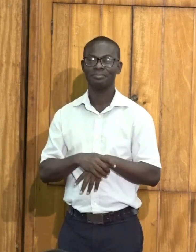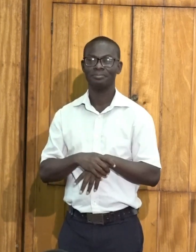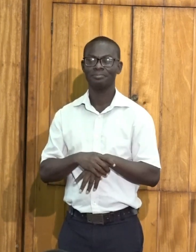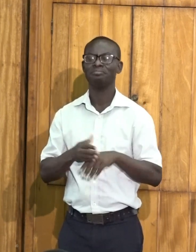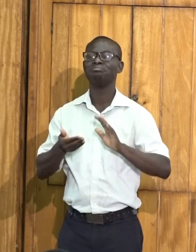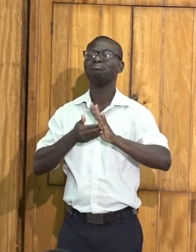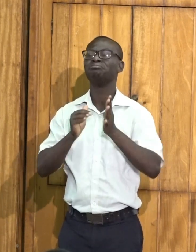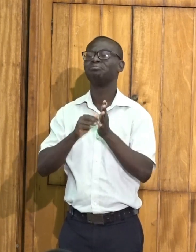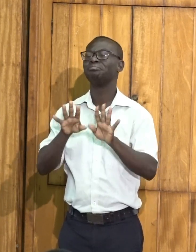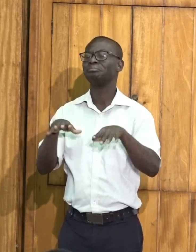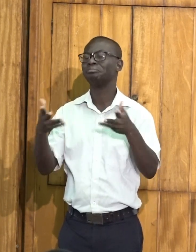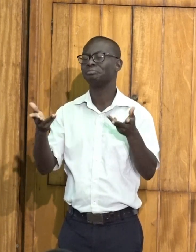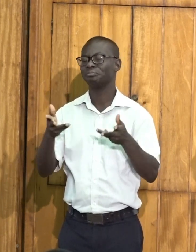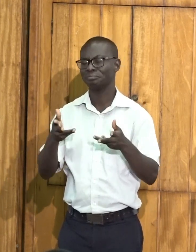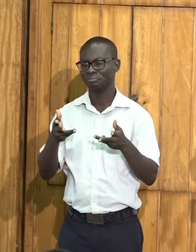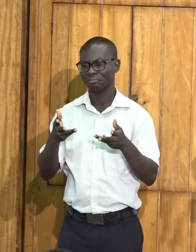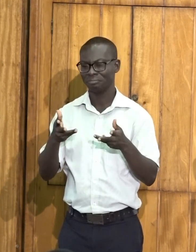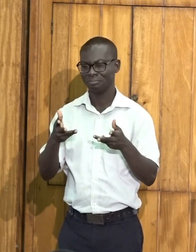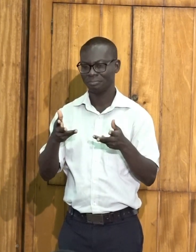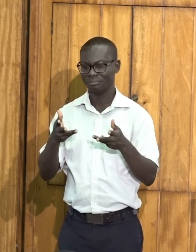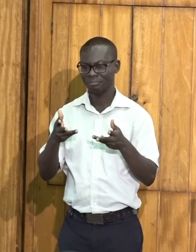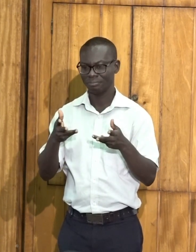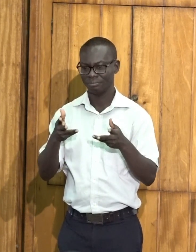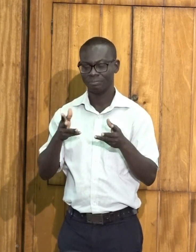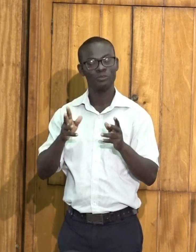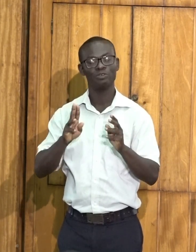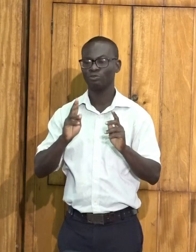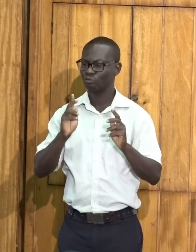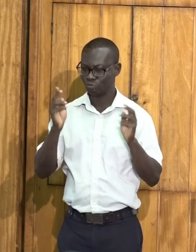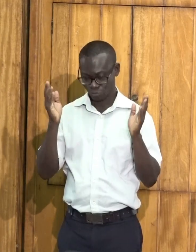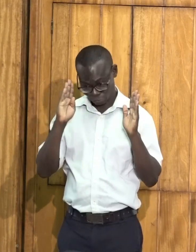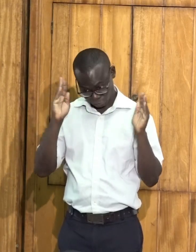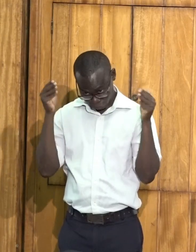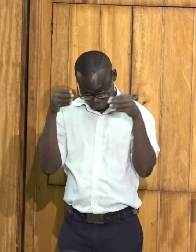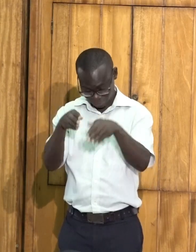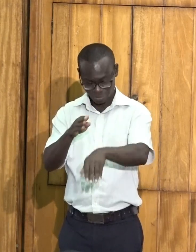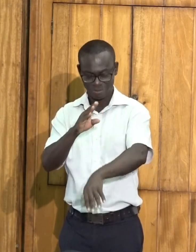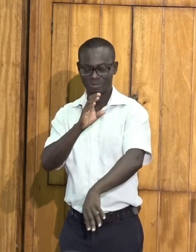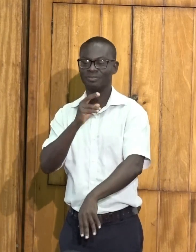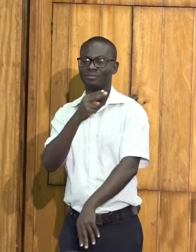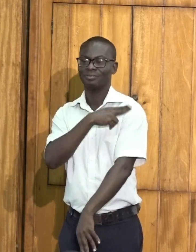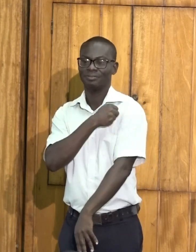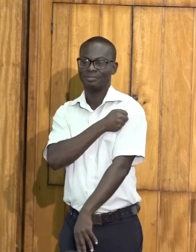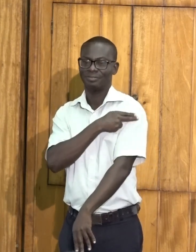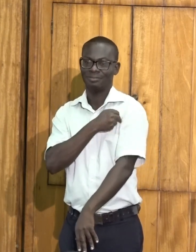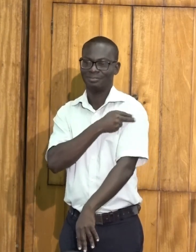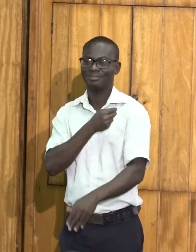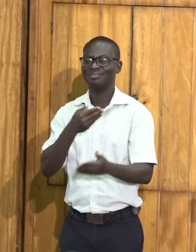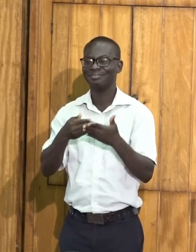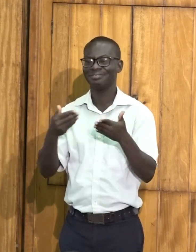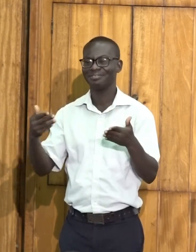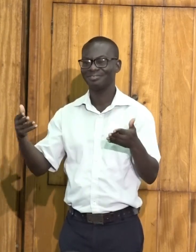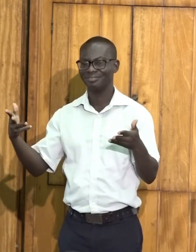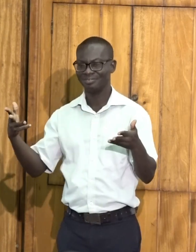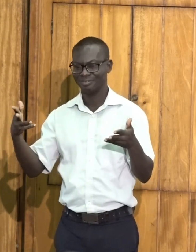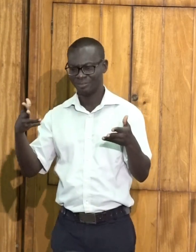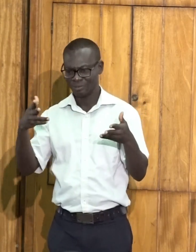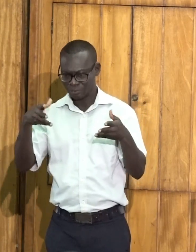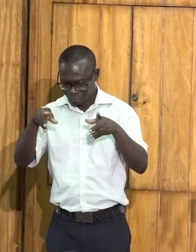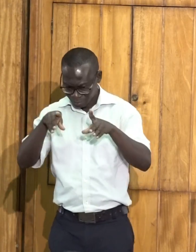what do we think about? It's going into the health facilities at all levels and seeing what is being